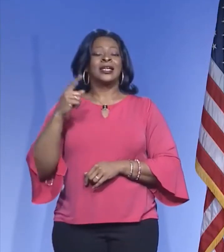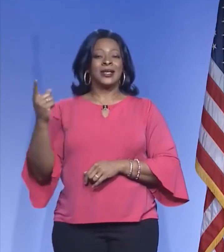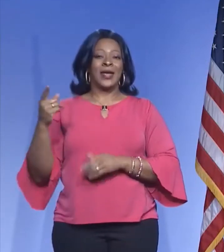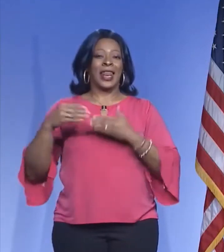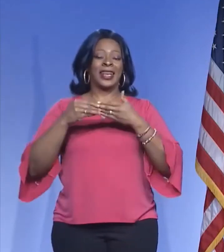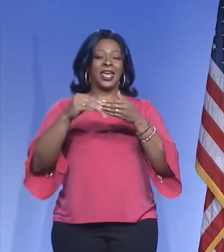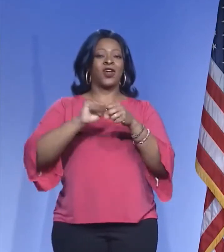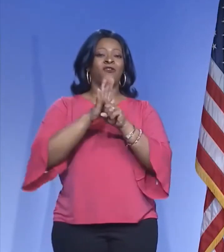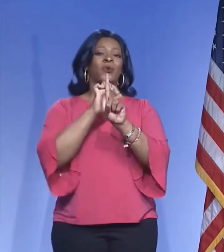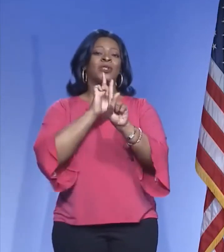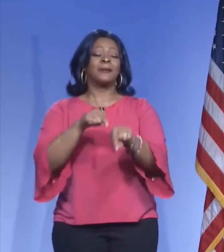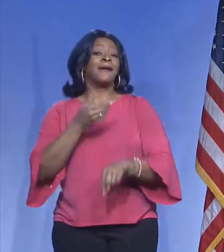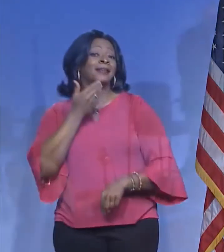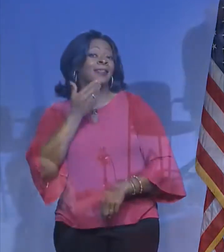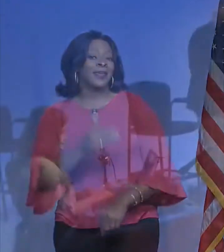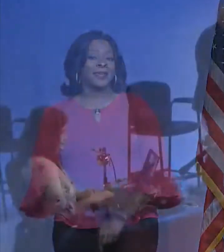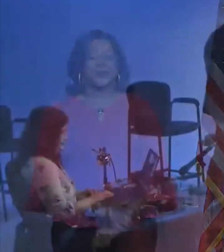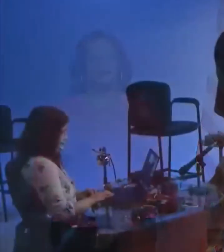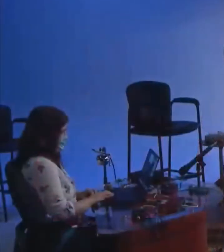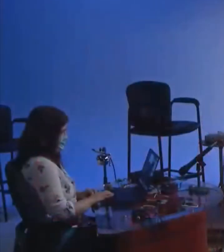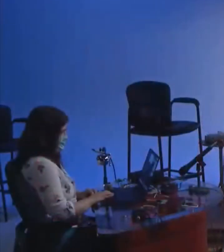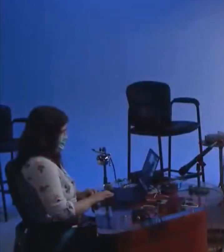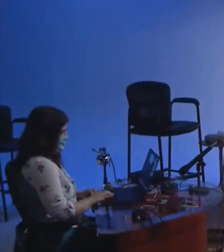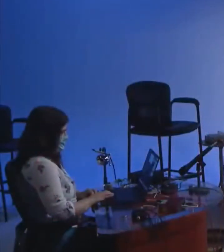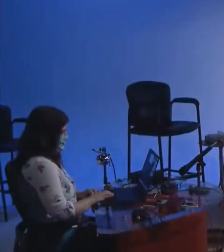COVID response. Thanks.